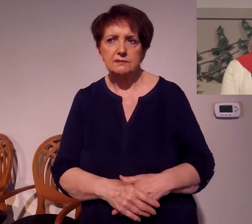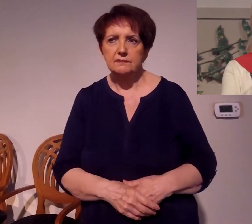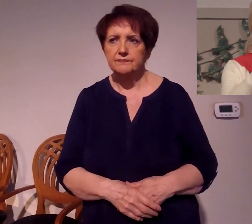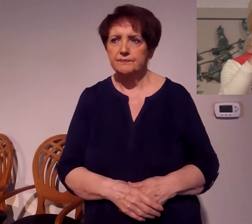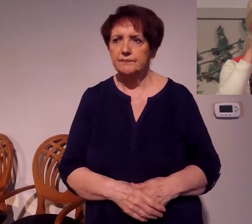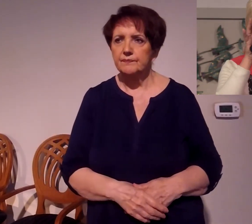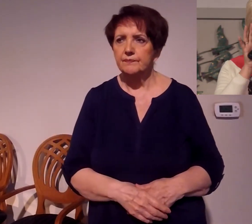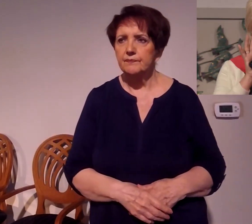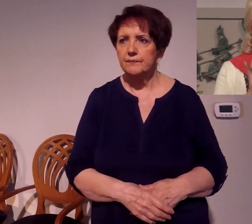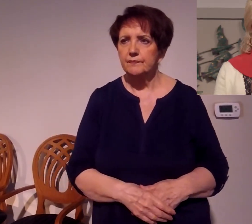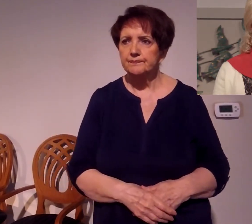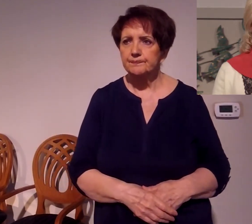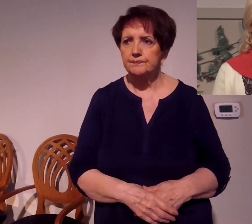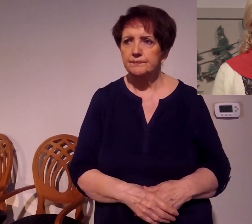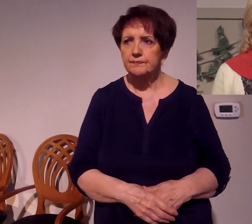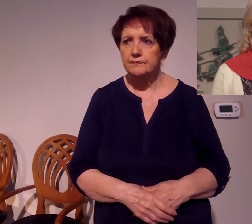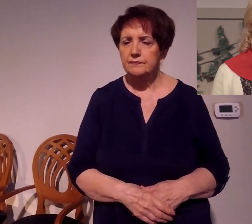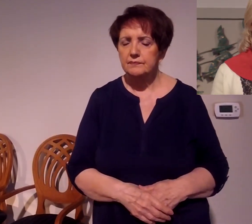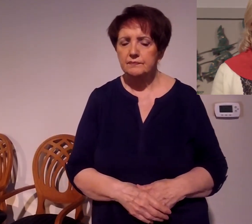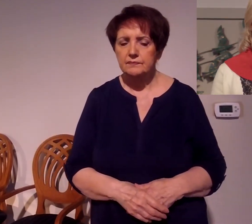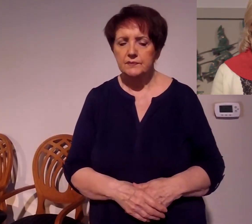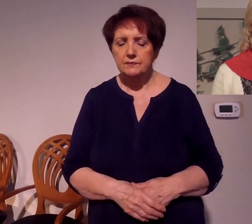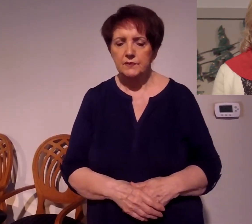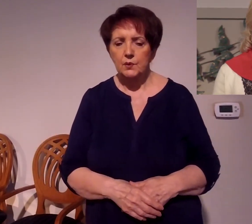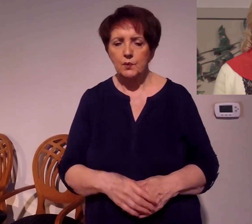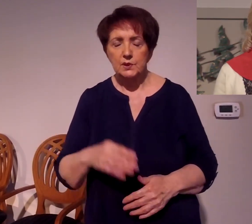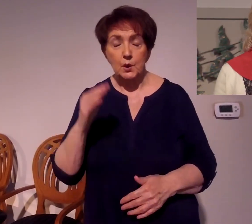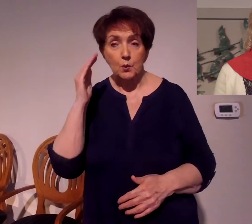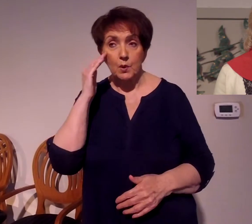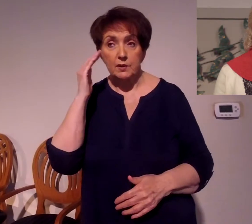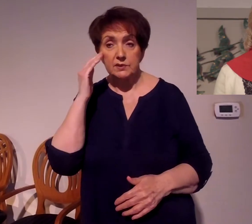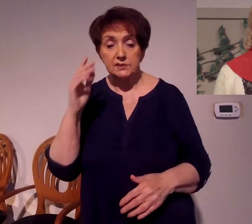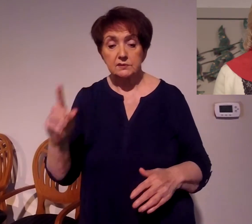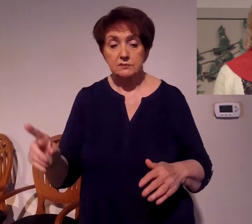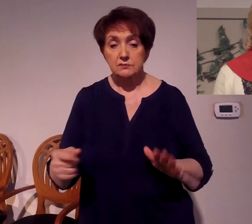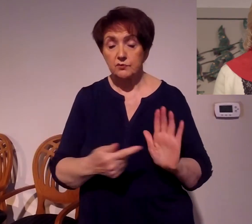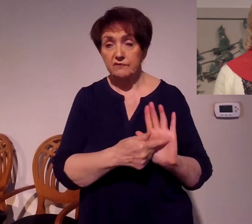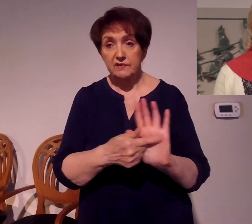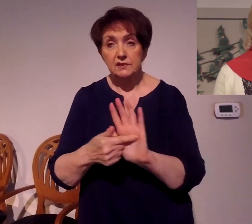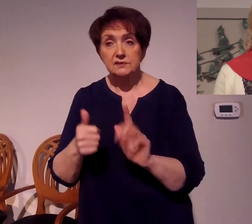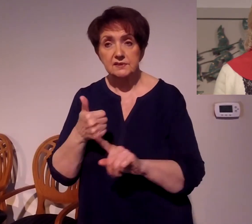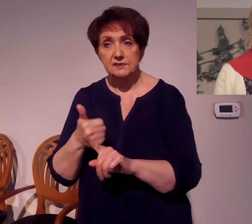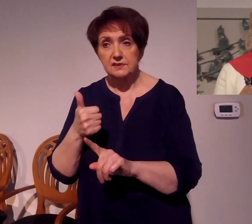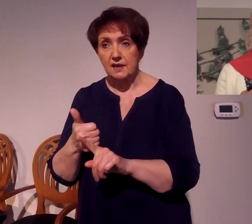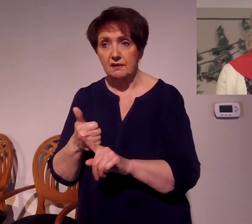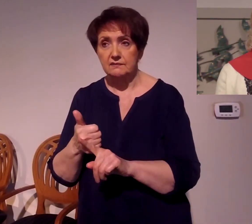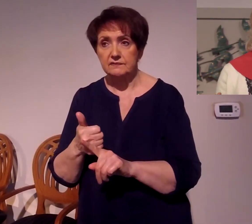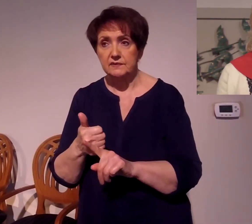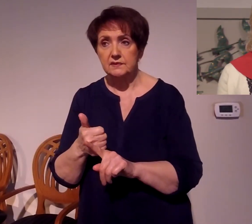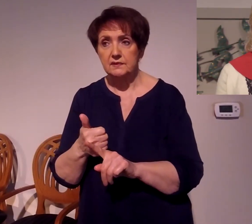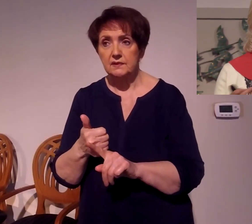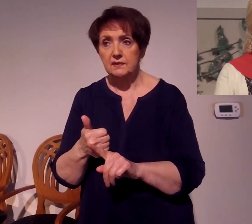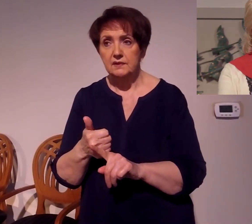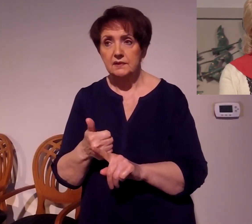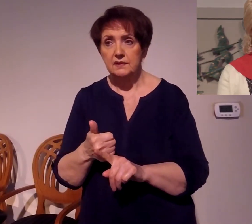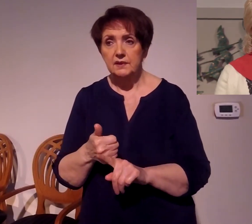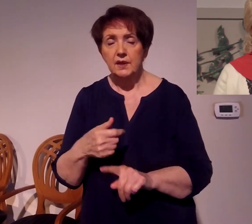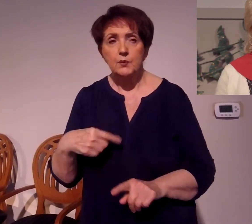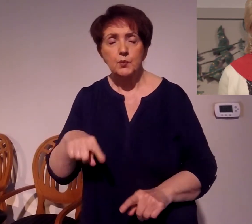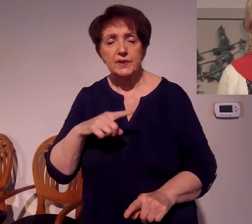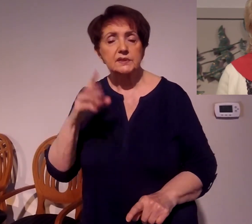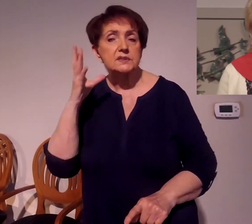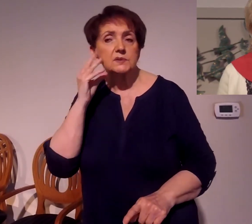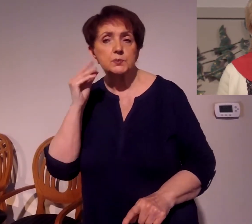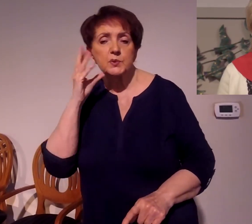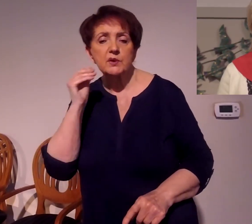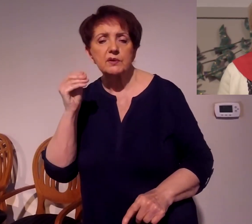And when awareness begins to reveal itself, and we begin to experience that